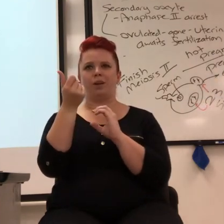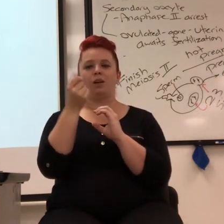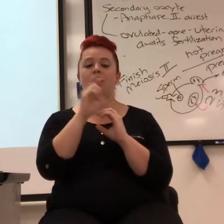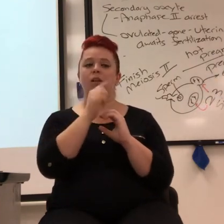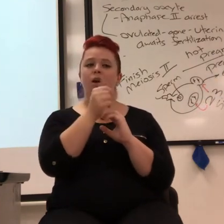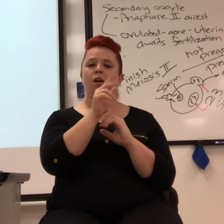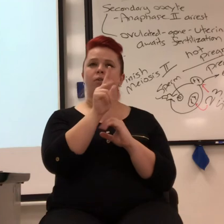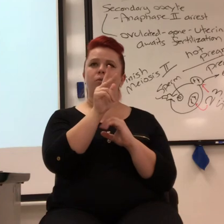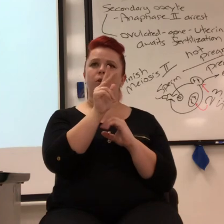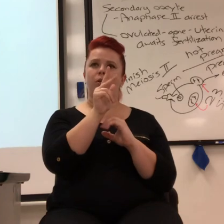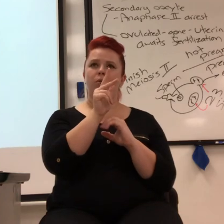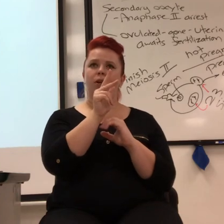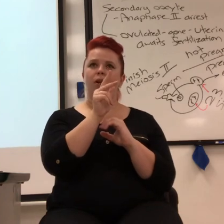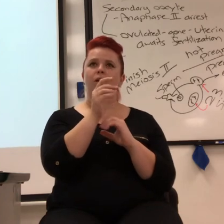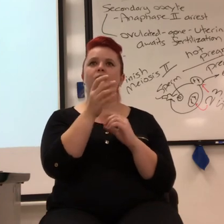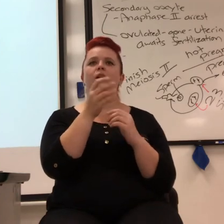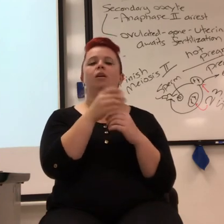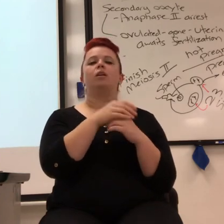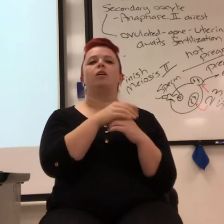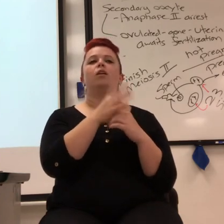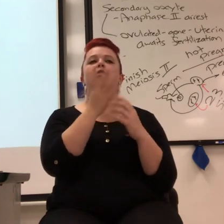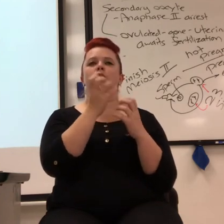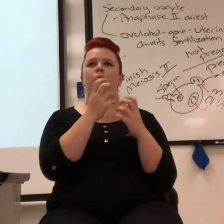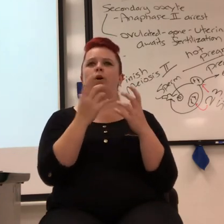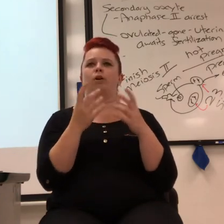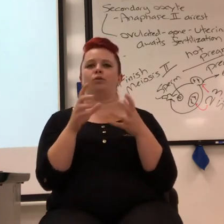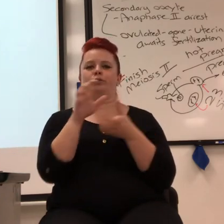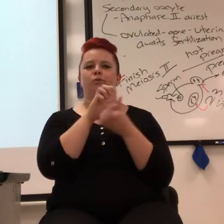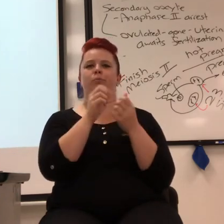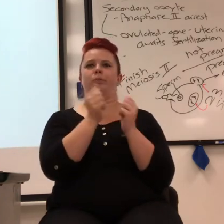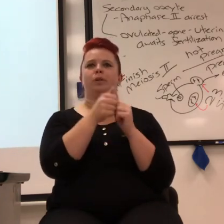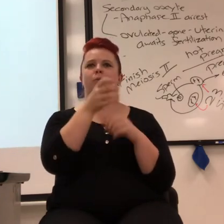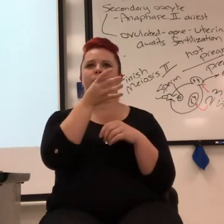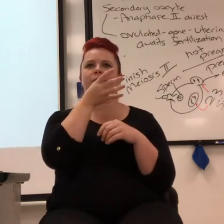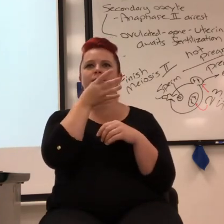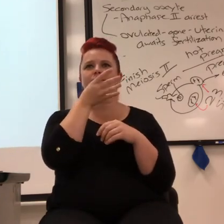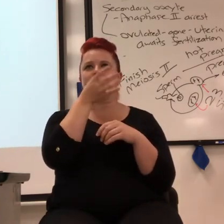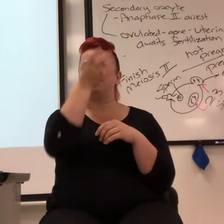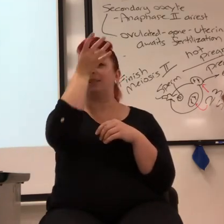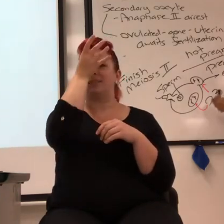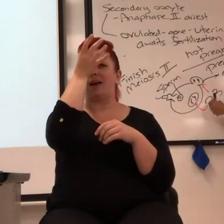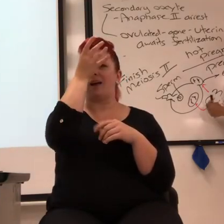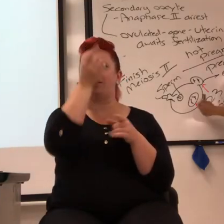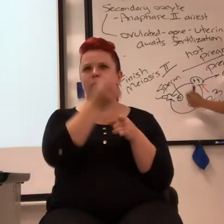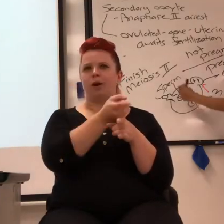those 23 single chromosomes to merge with dad, right? The father.